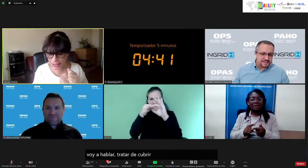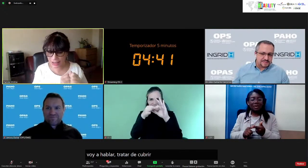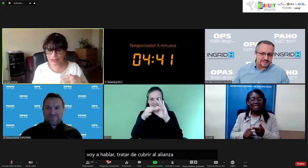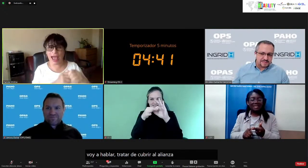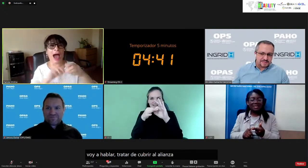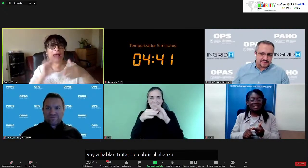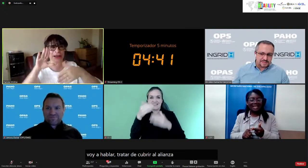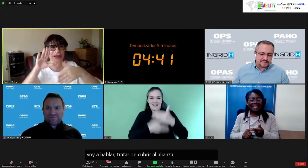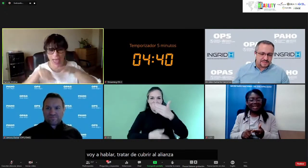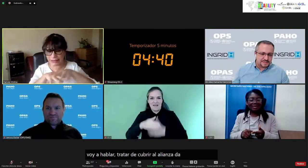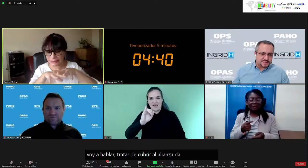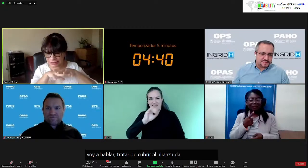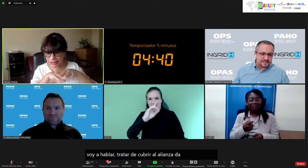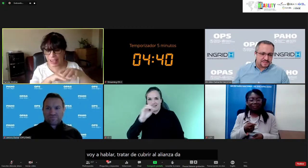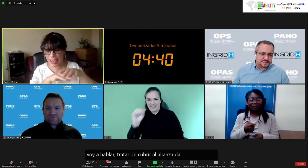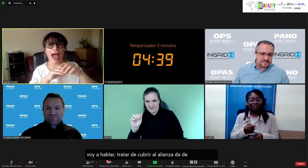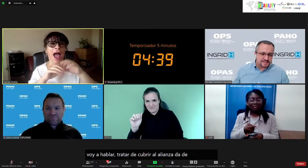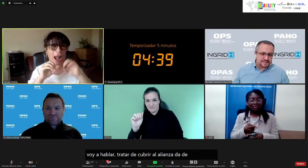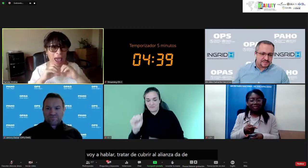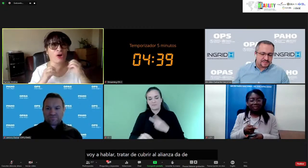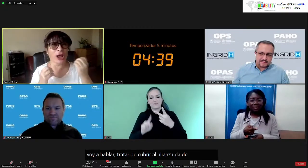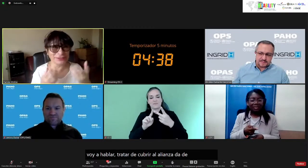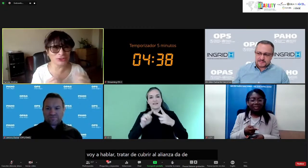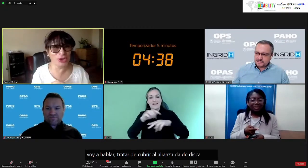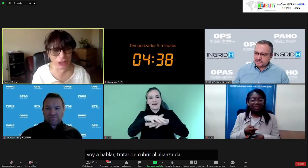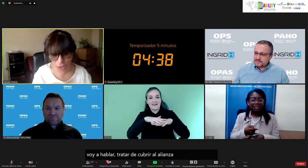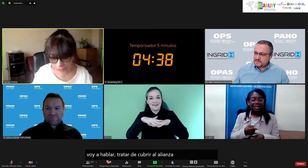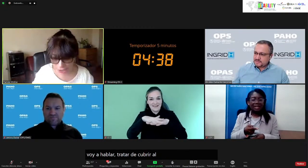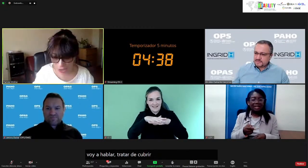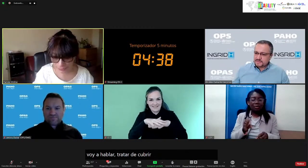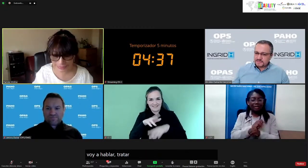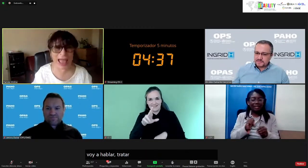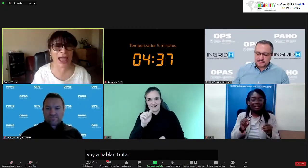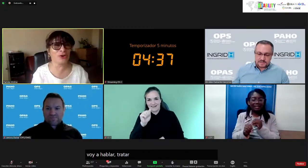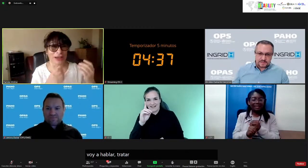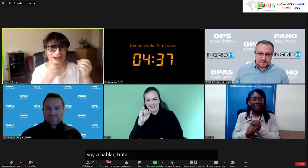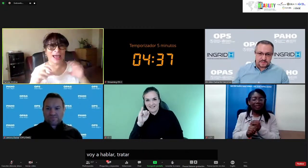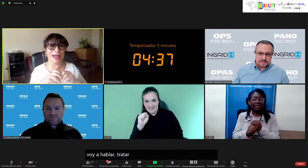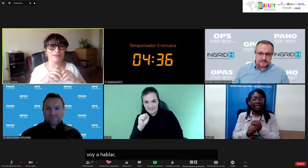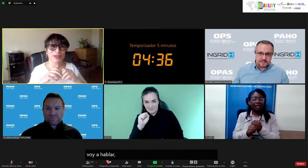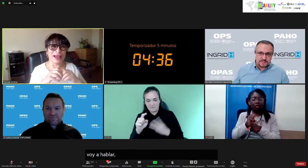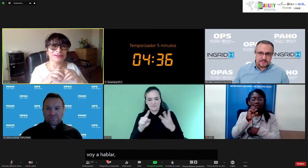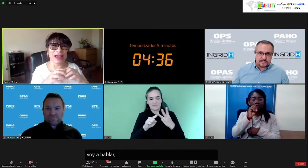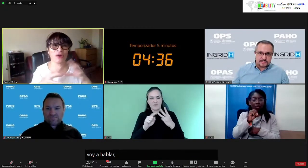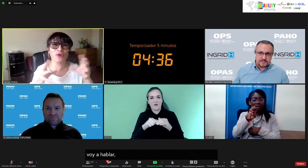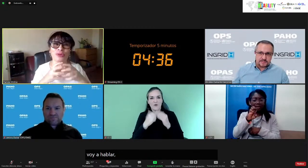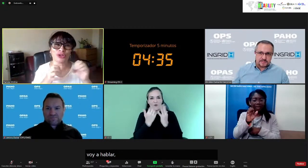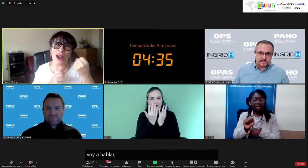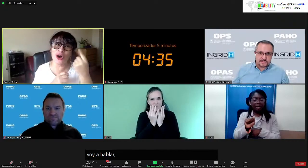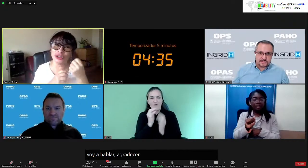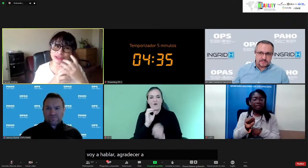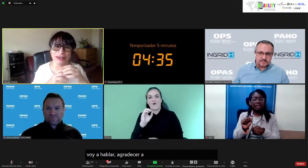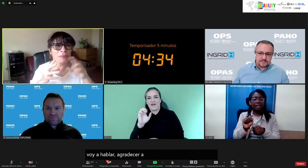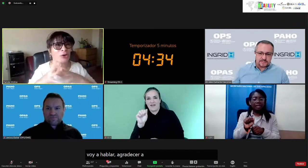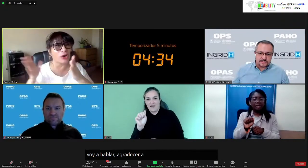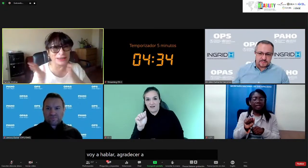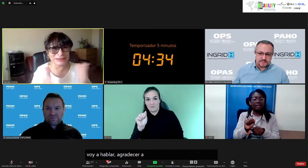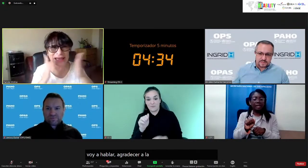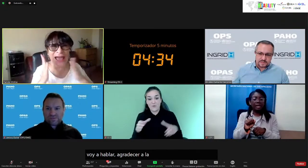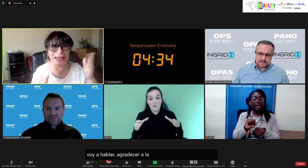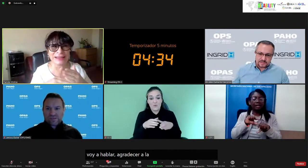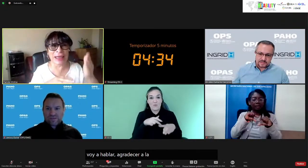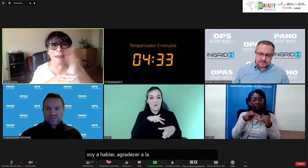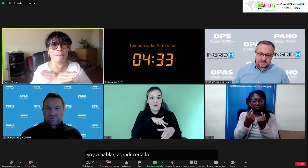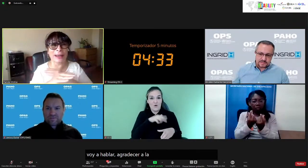thank the ida and riyad is the always as well and